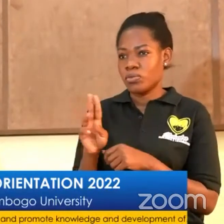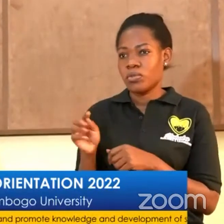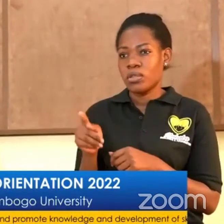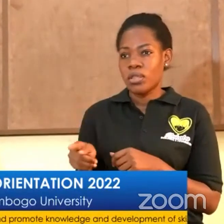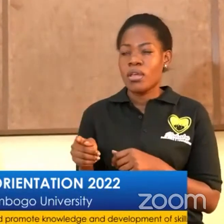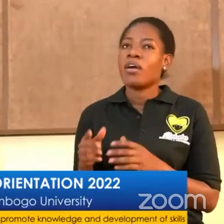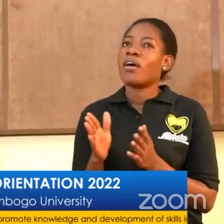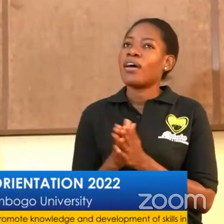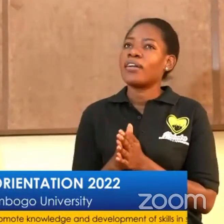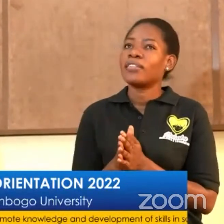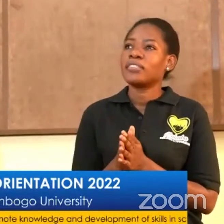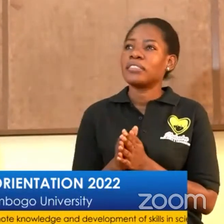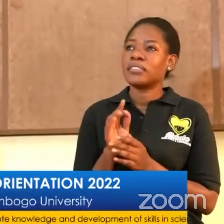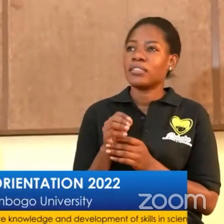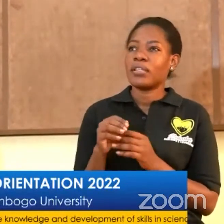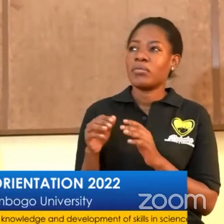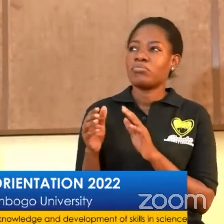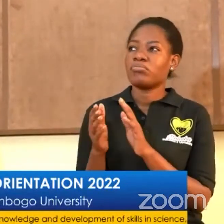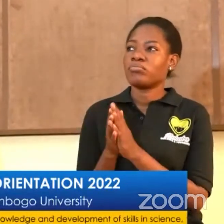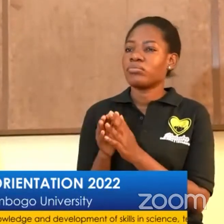its collection serves mainly